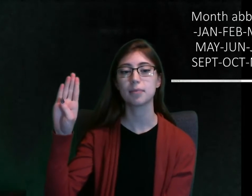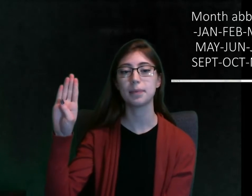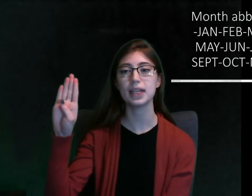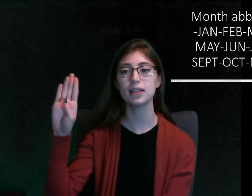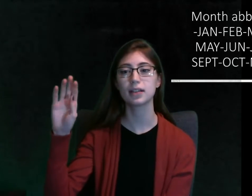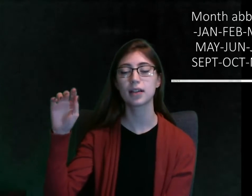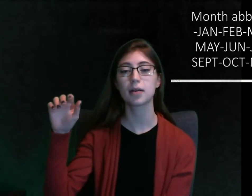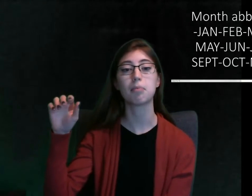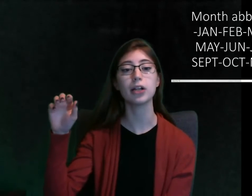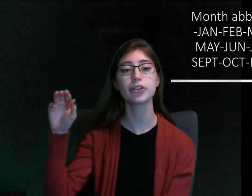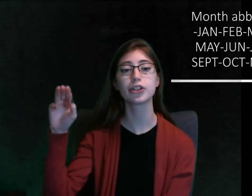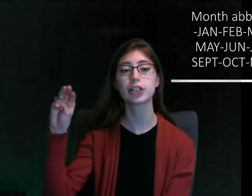F-E-B. March,